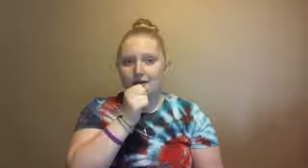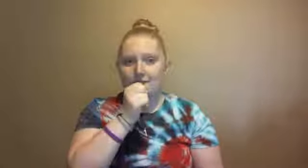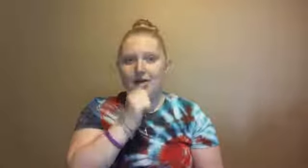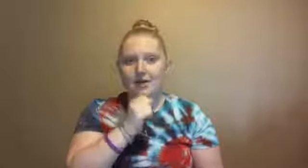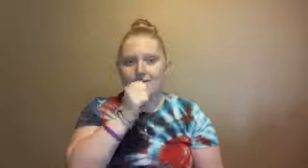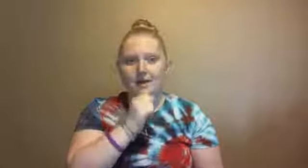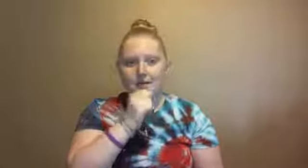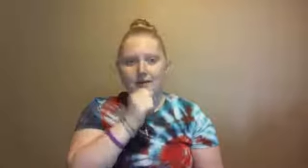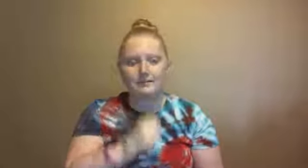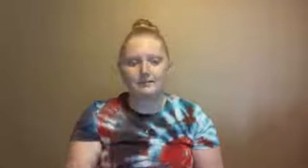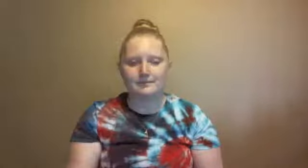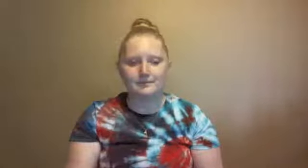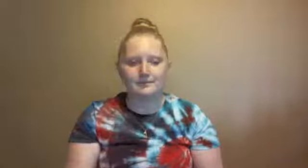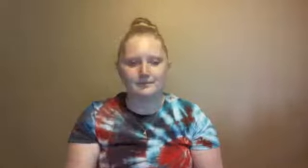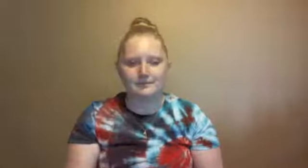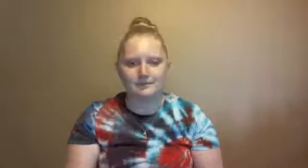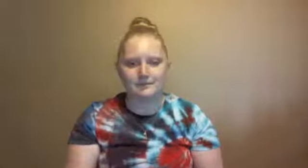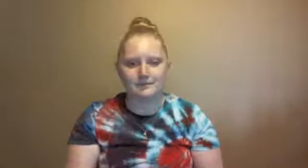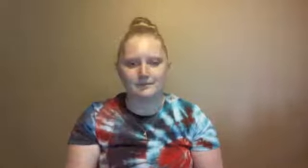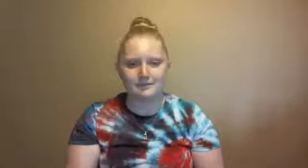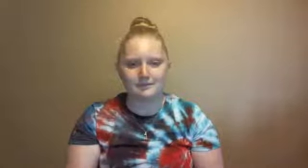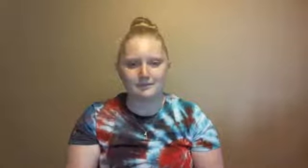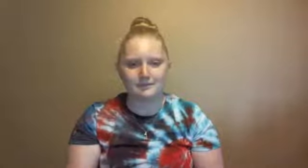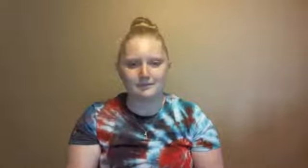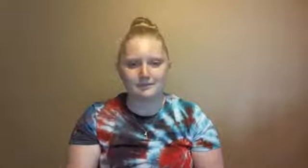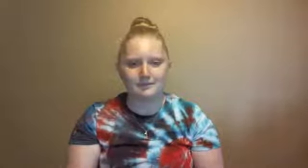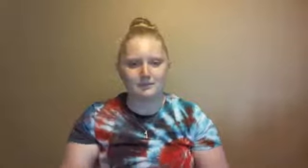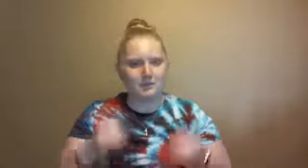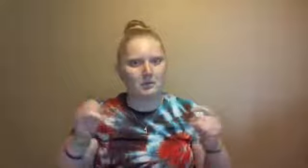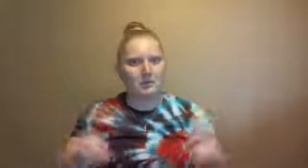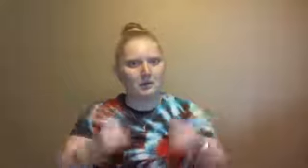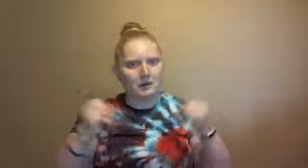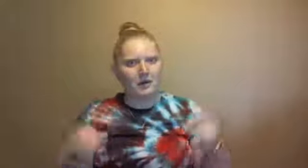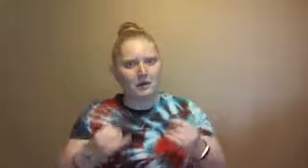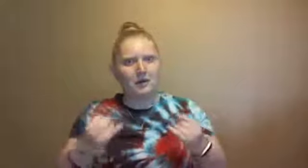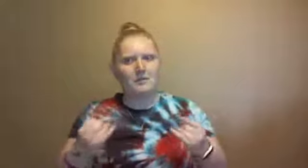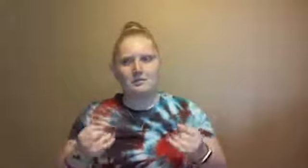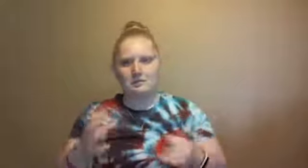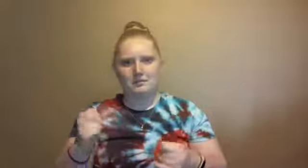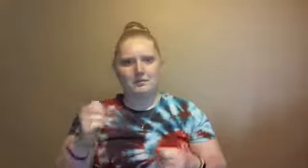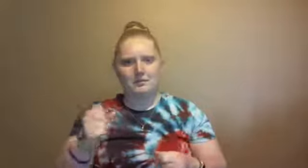cream. Do you like lasagna milkshakes?